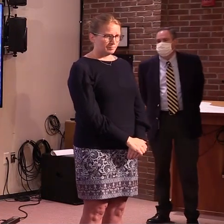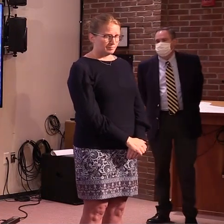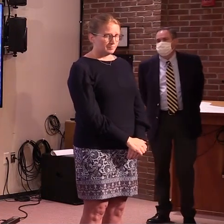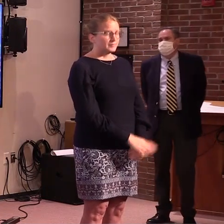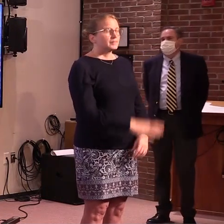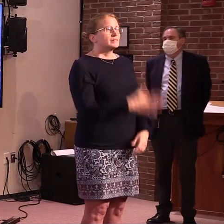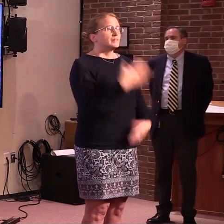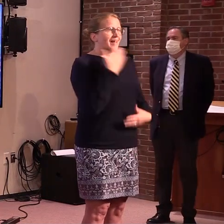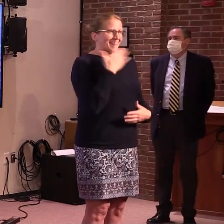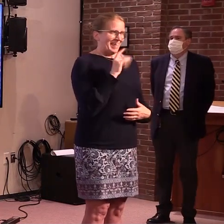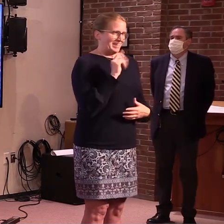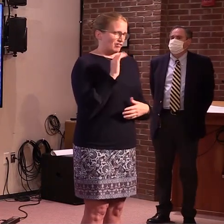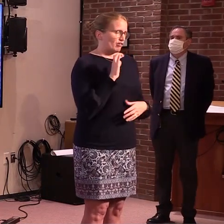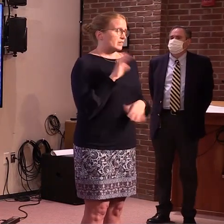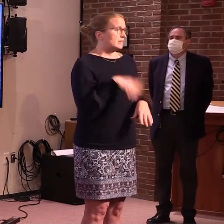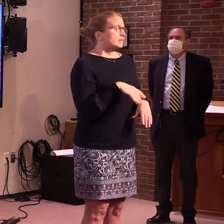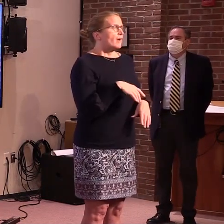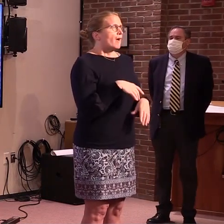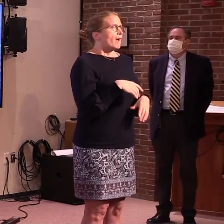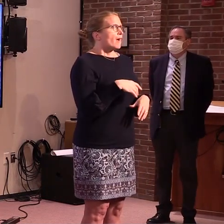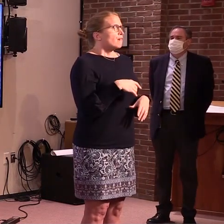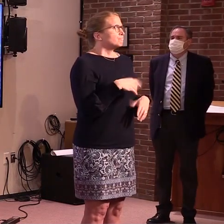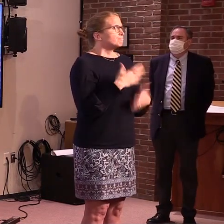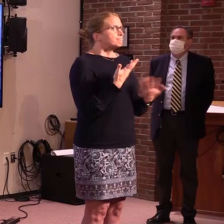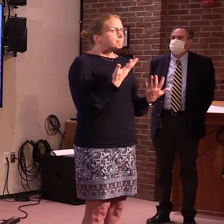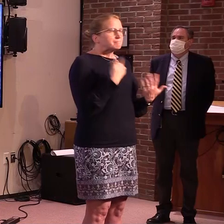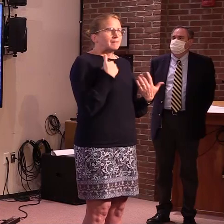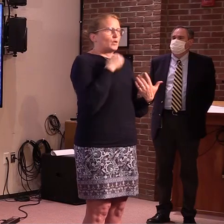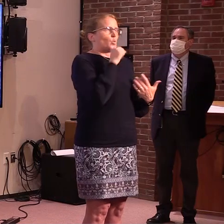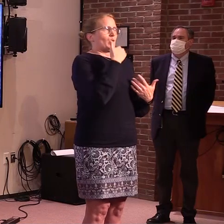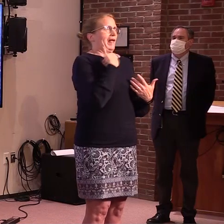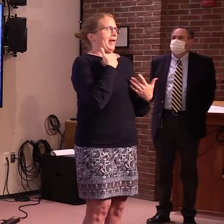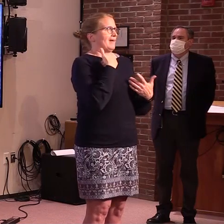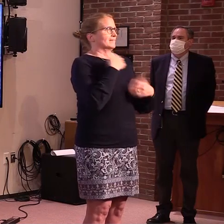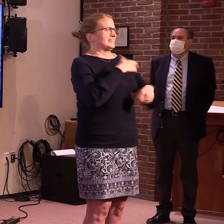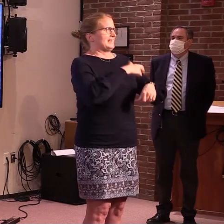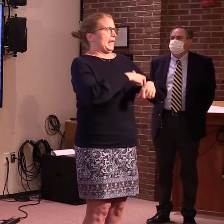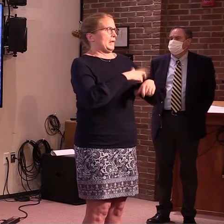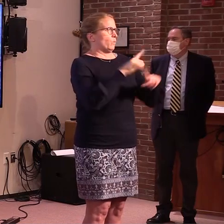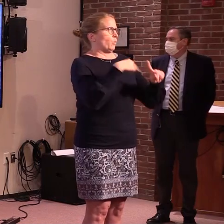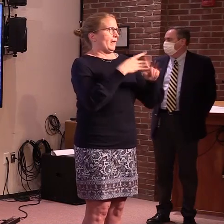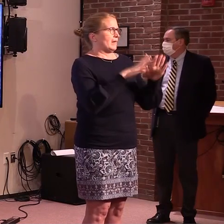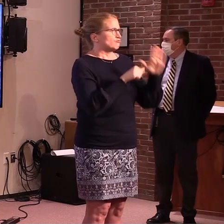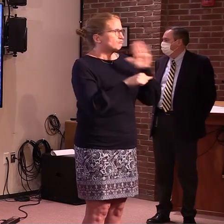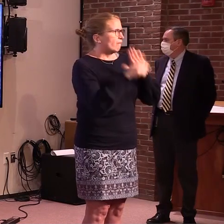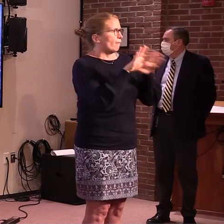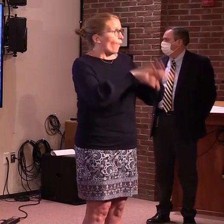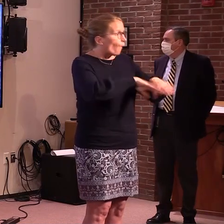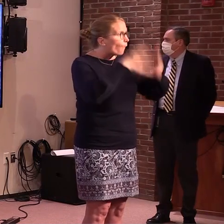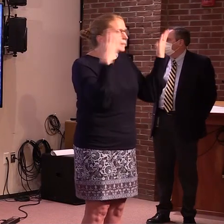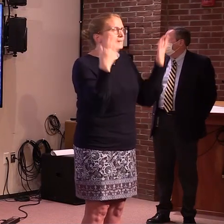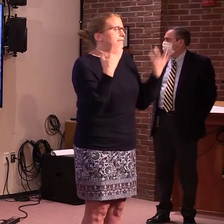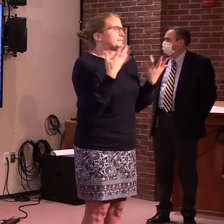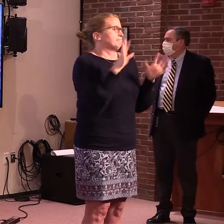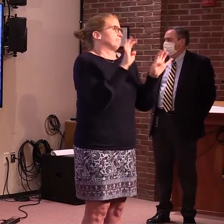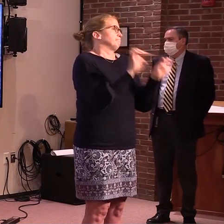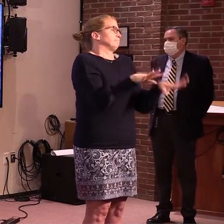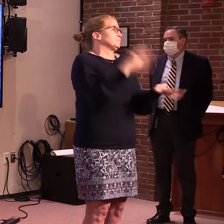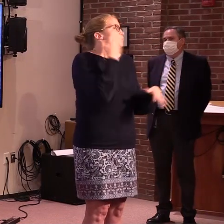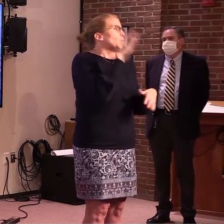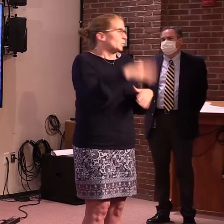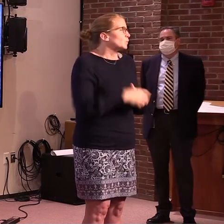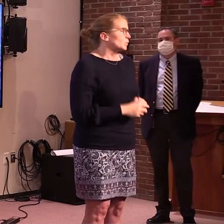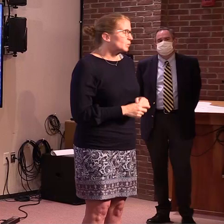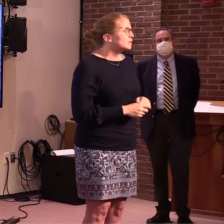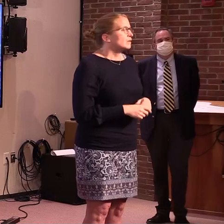Thanks, Eric. I don't have a specific timetable from that for that. We will obviously work with our community